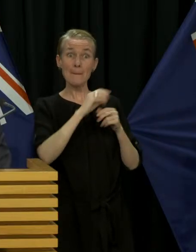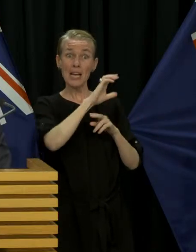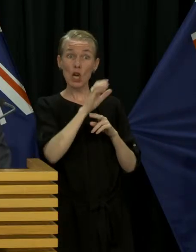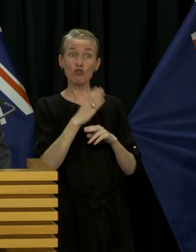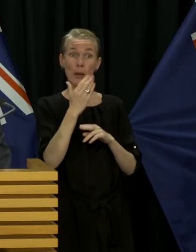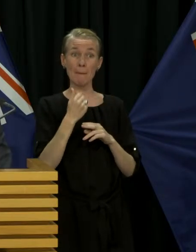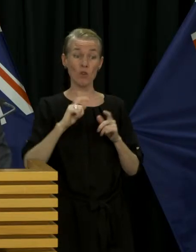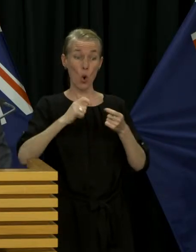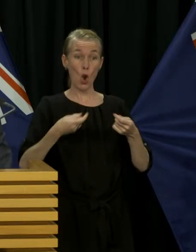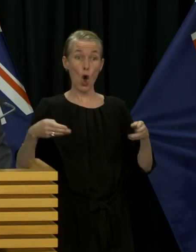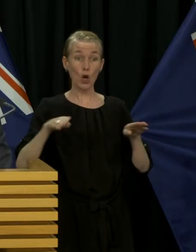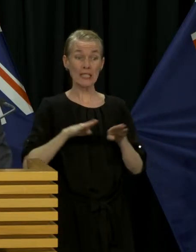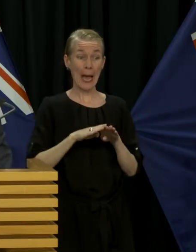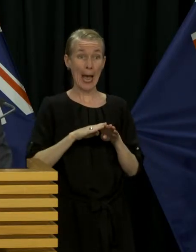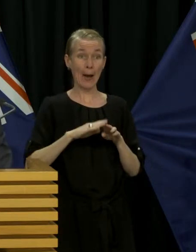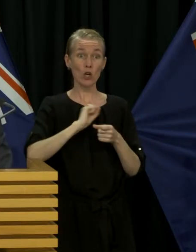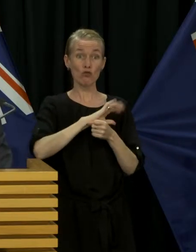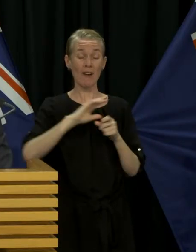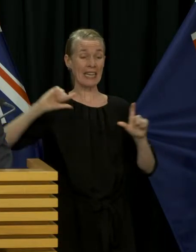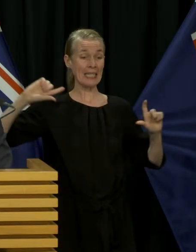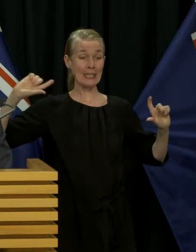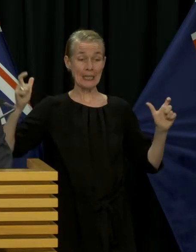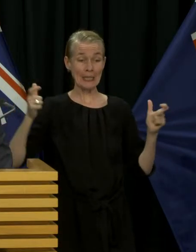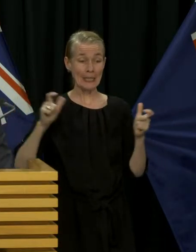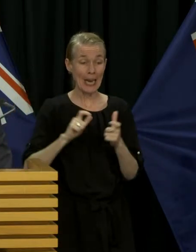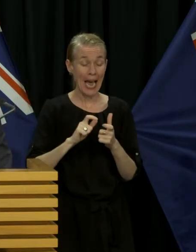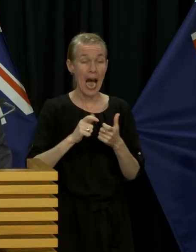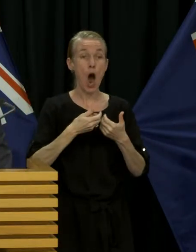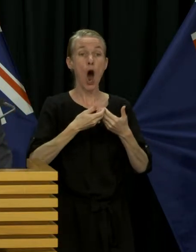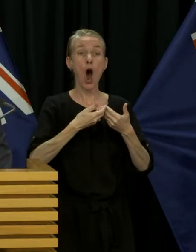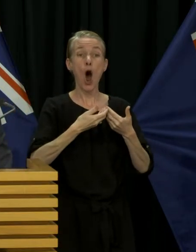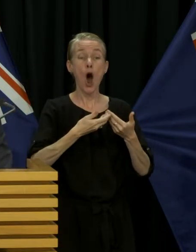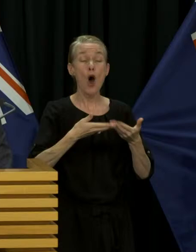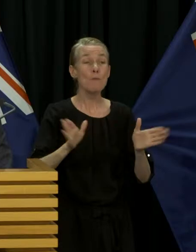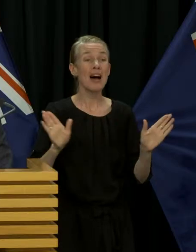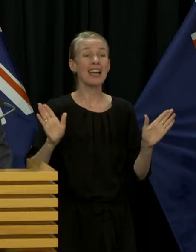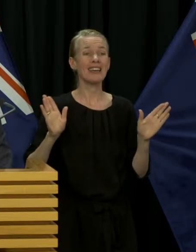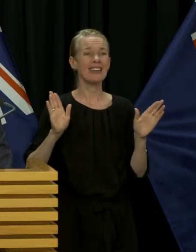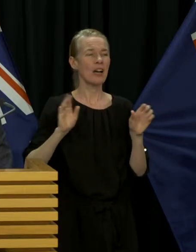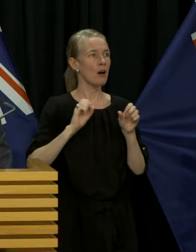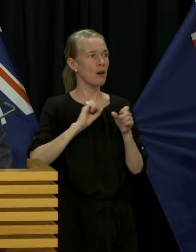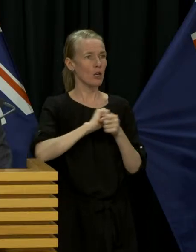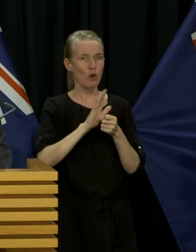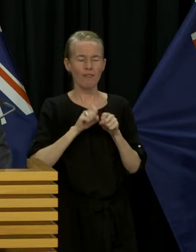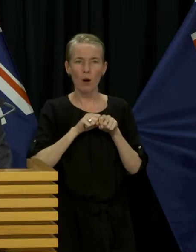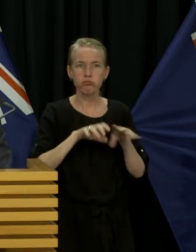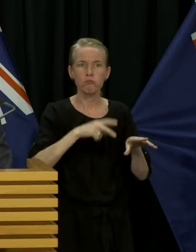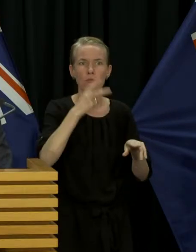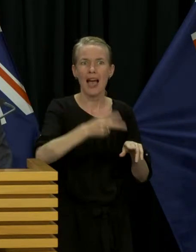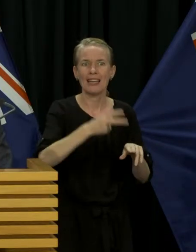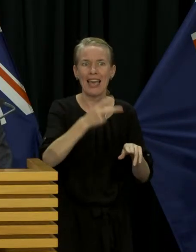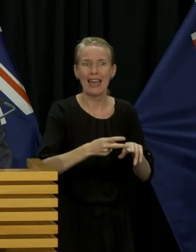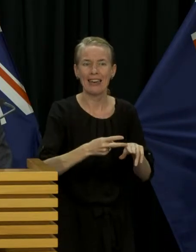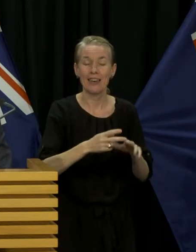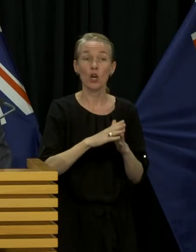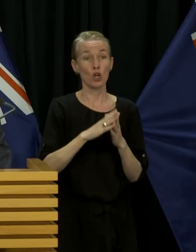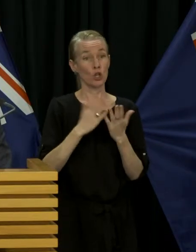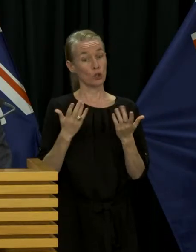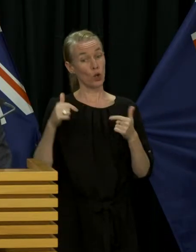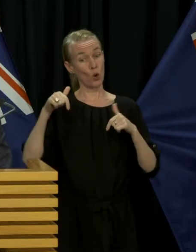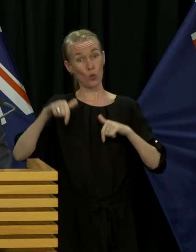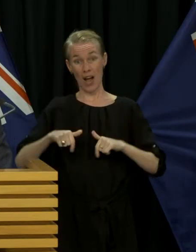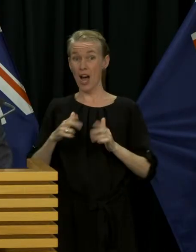control. And one of the ways one of the things that is most important for us to be able to avoid that is to find